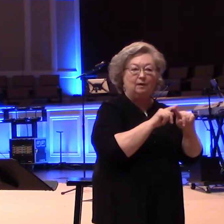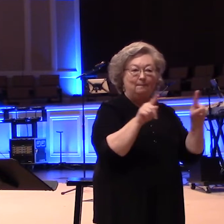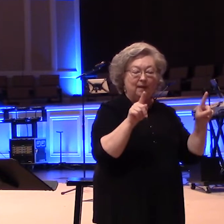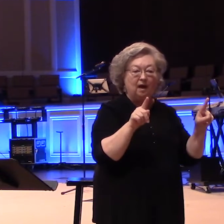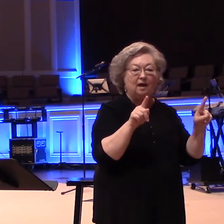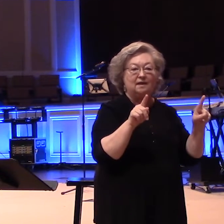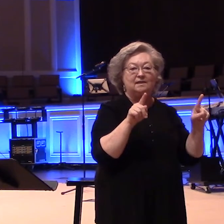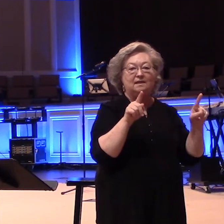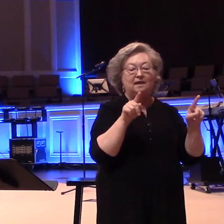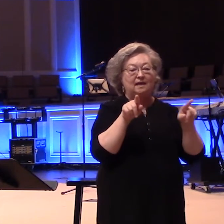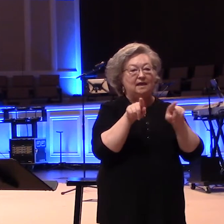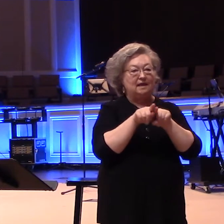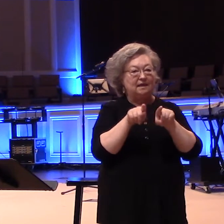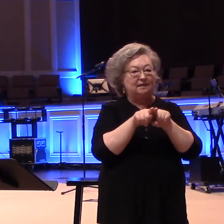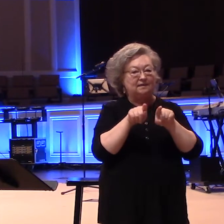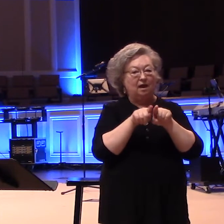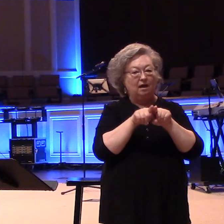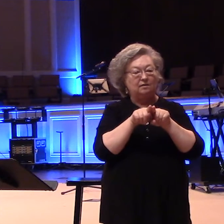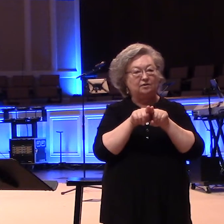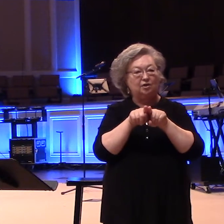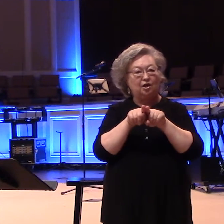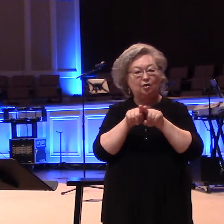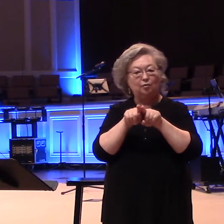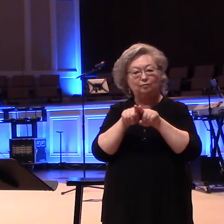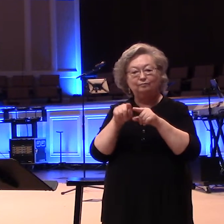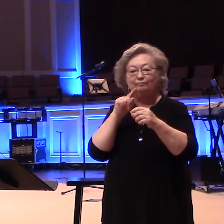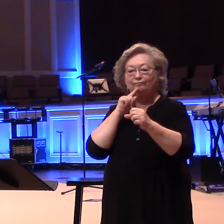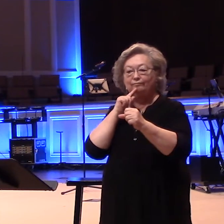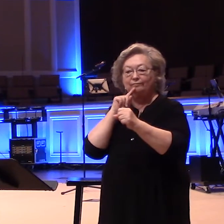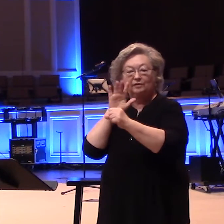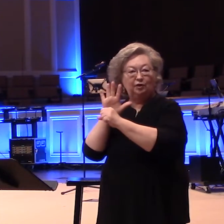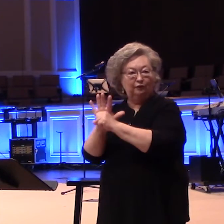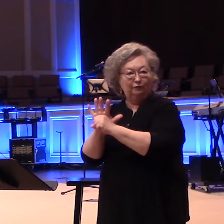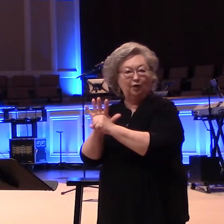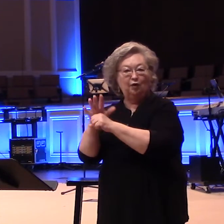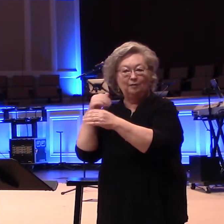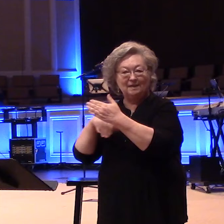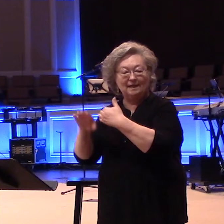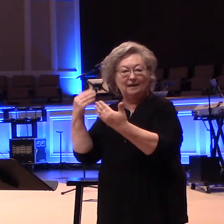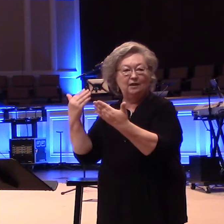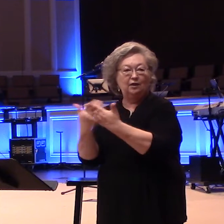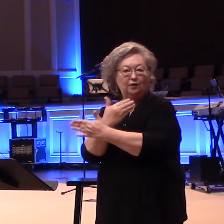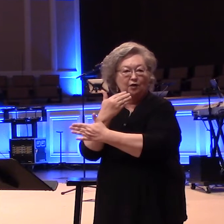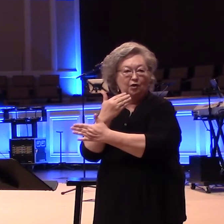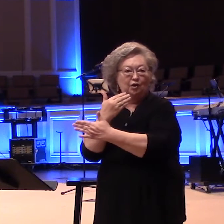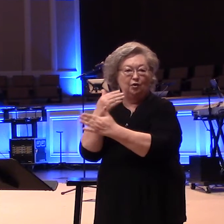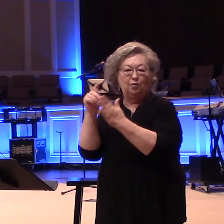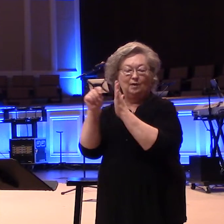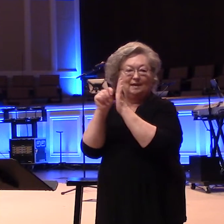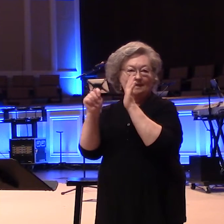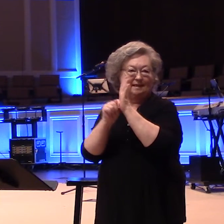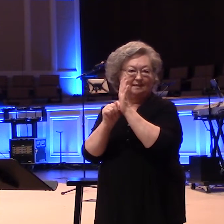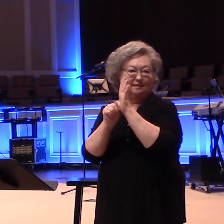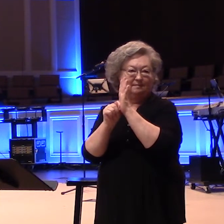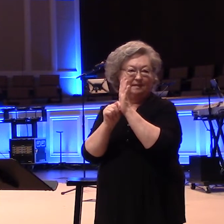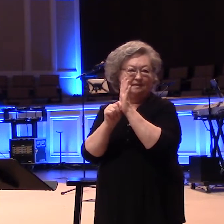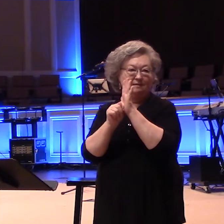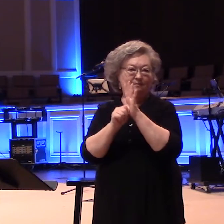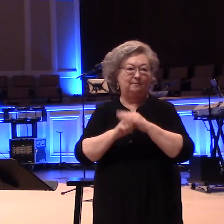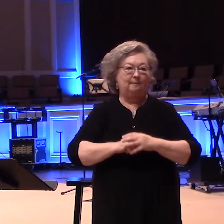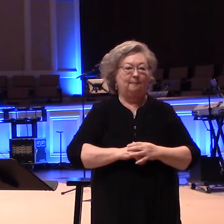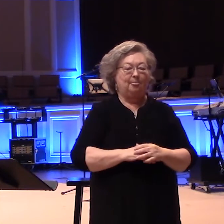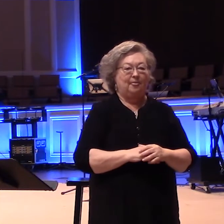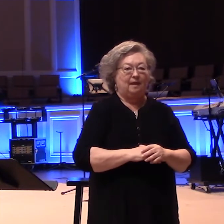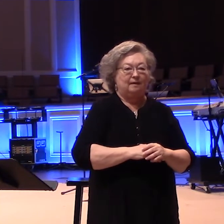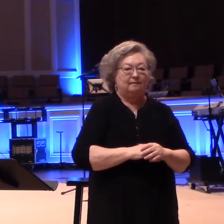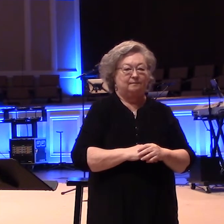Matthew 23, and he says there's even more to do. You don't just tithe and do nothing else, but you tithe and you pay attention to the weightier matters of the law, like justice and mercy.